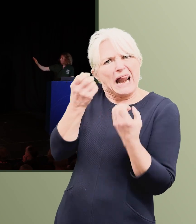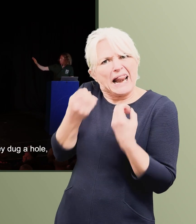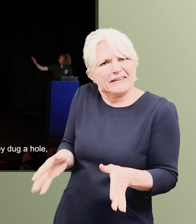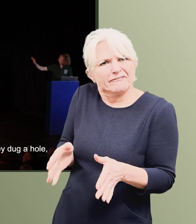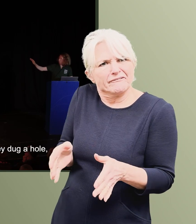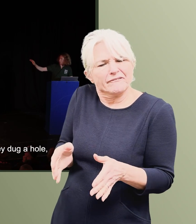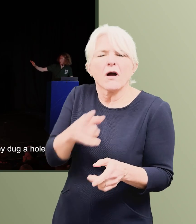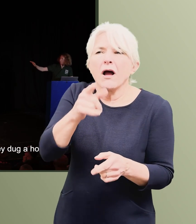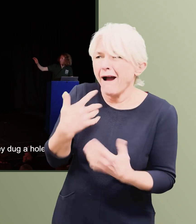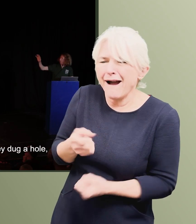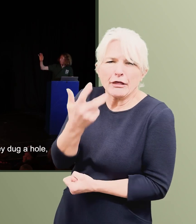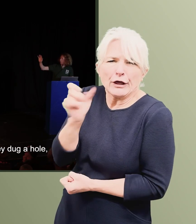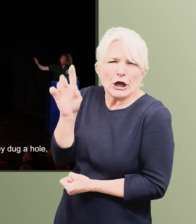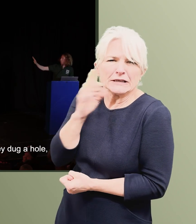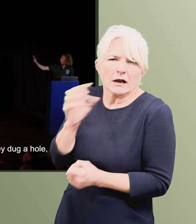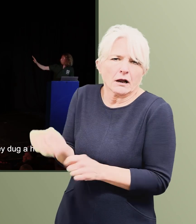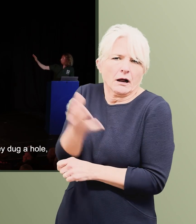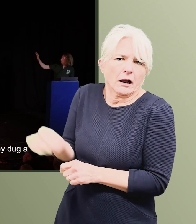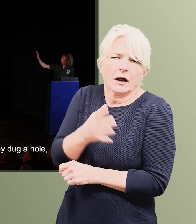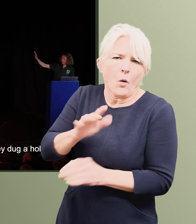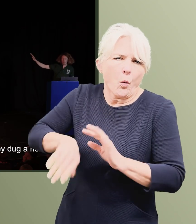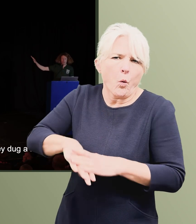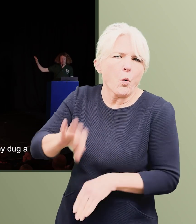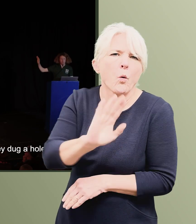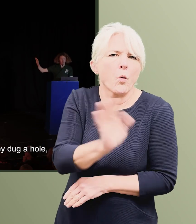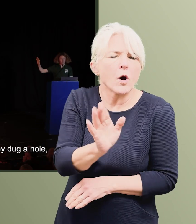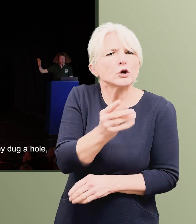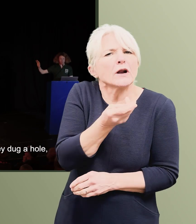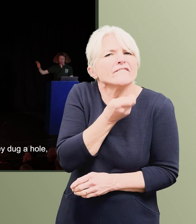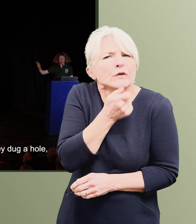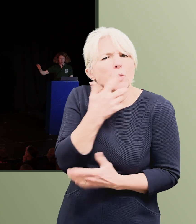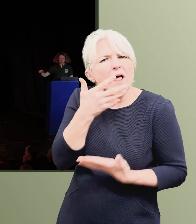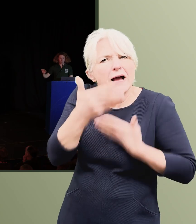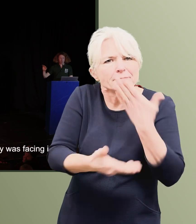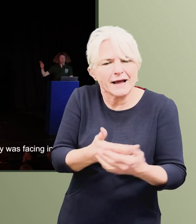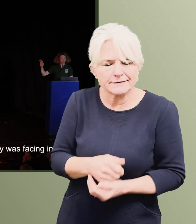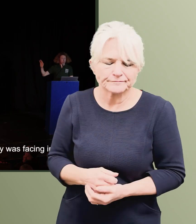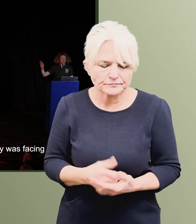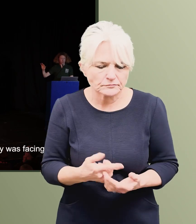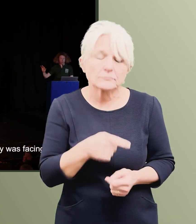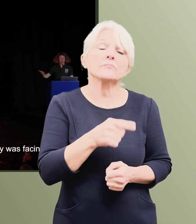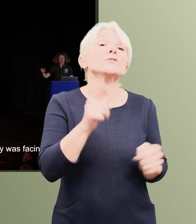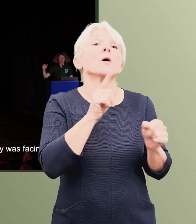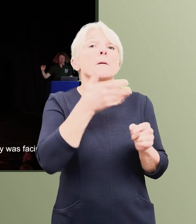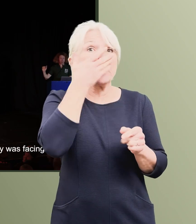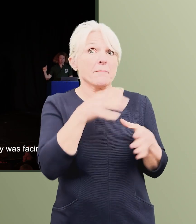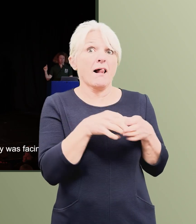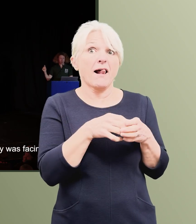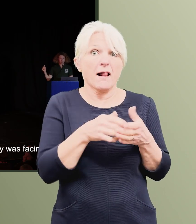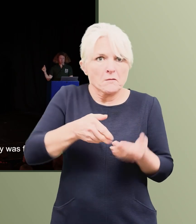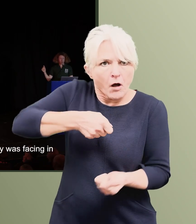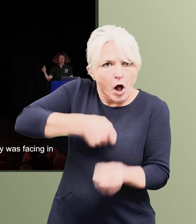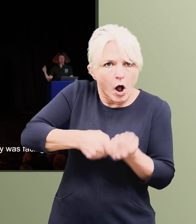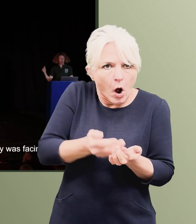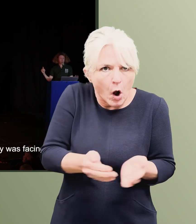worry. I'm just going to go through a few of them. Here they dug a hole, they lined the pit with pottery, but in a very particular way. The outside of